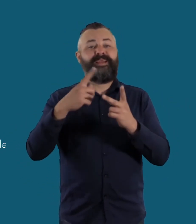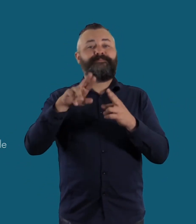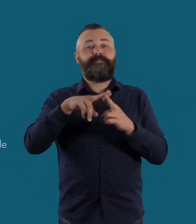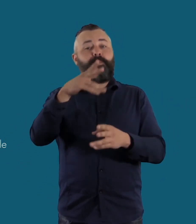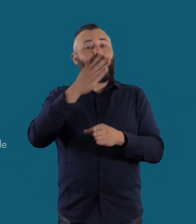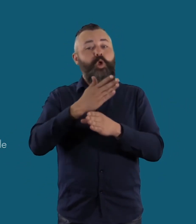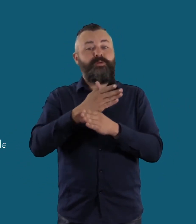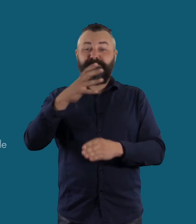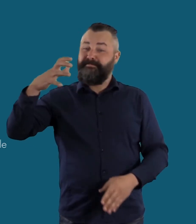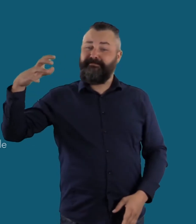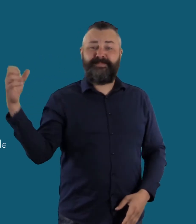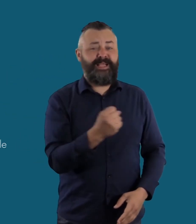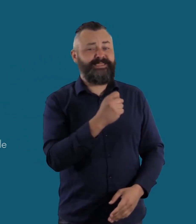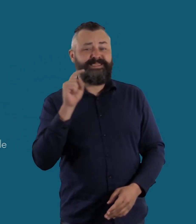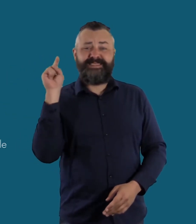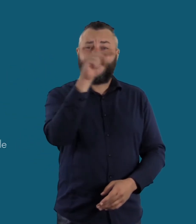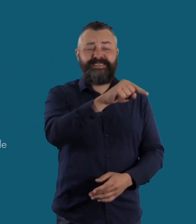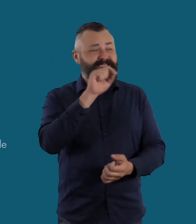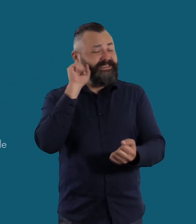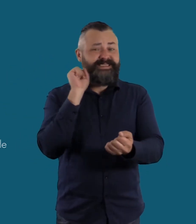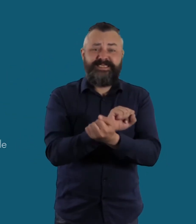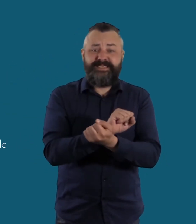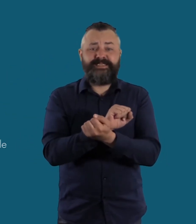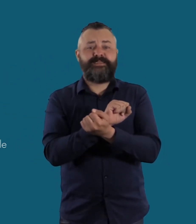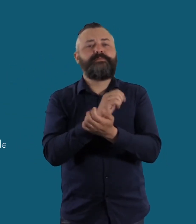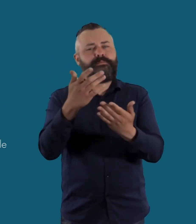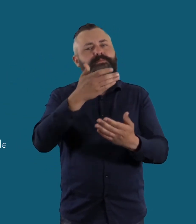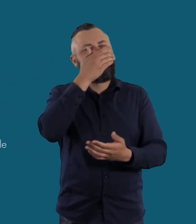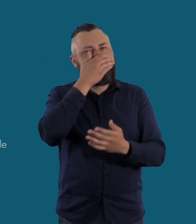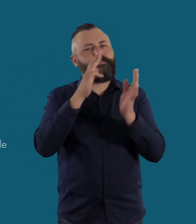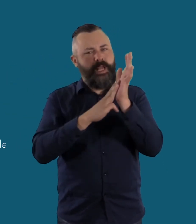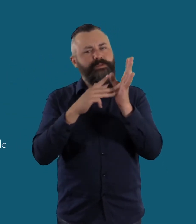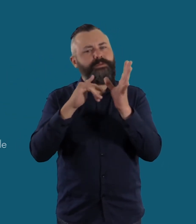If it is compulsory for you to go to work, consider wearing a mask to avoid spreading the virus or illness.